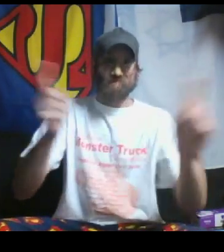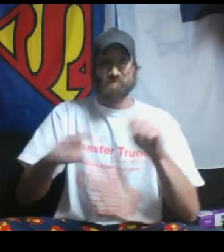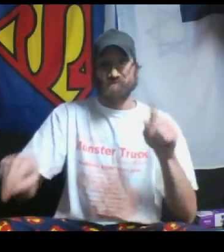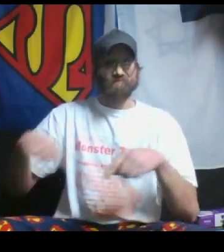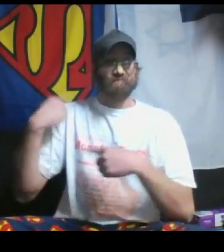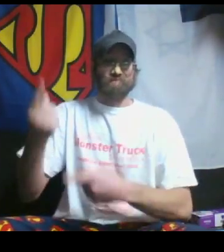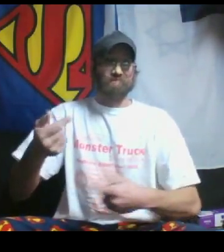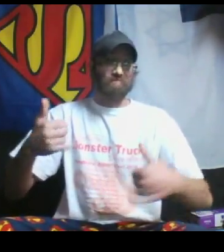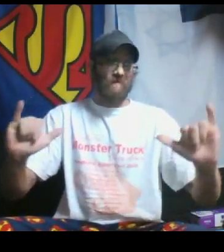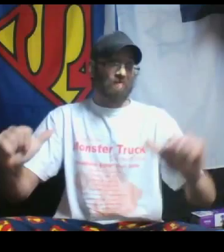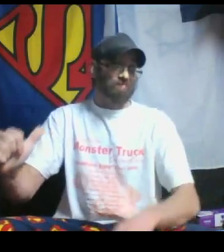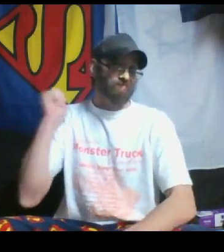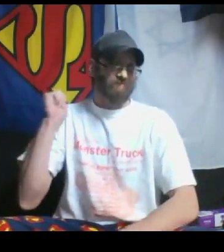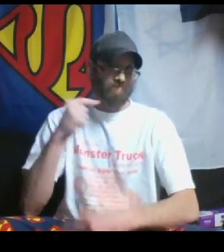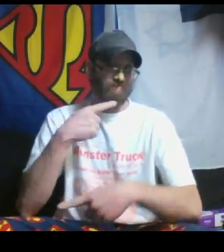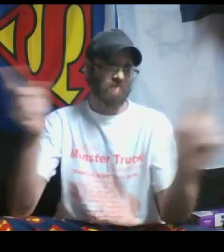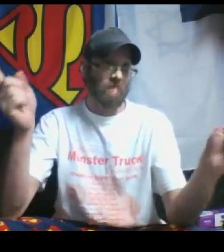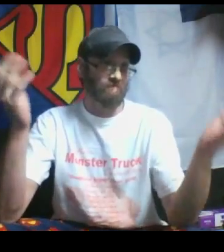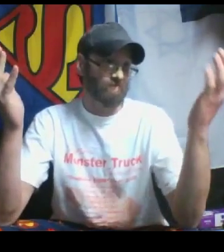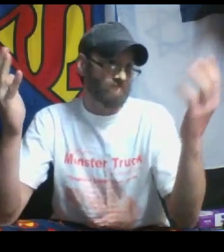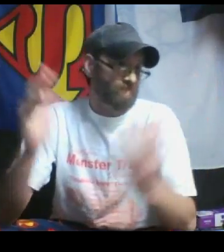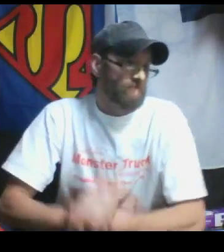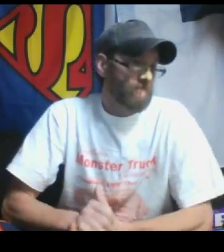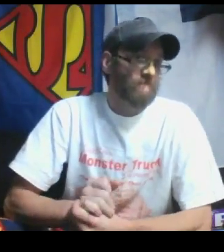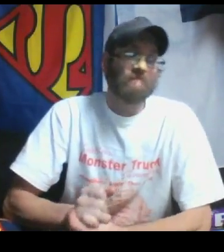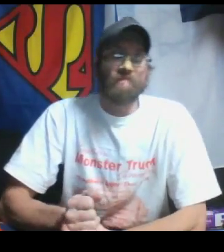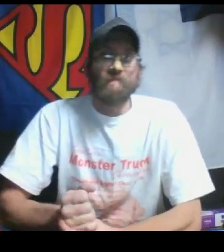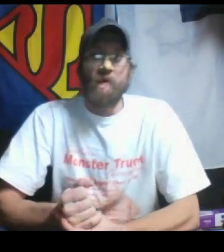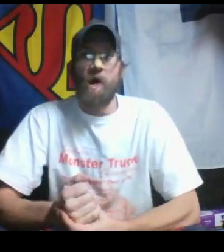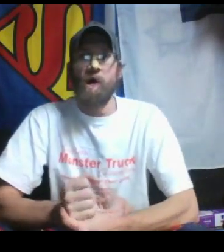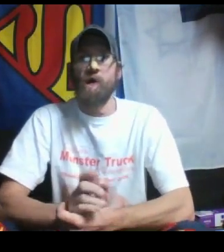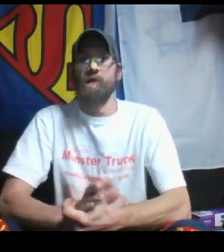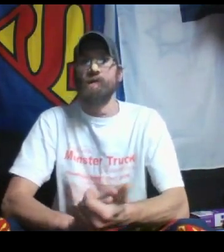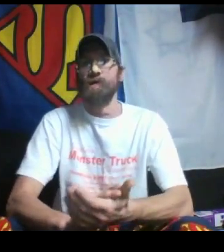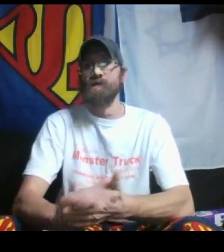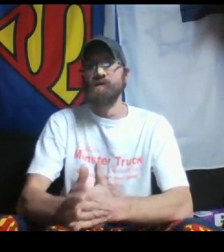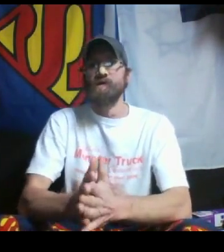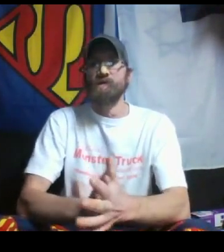holes here and there filled up with mortar and stones.